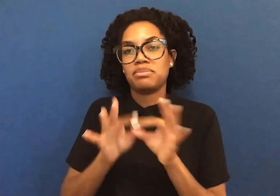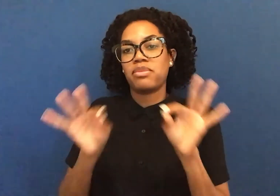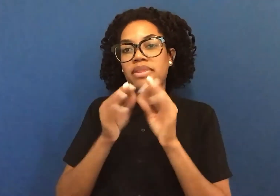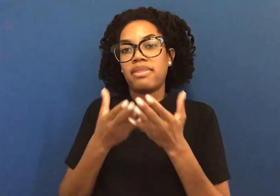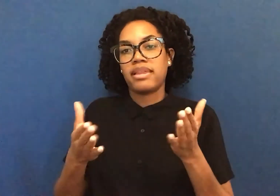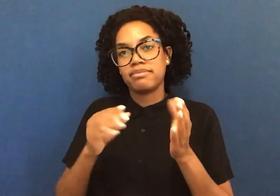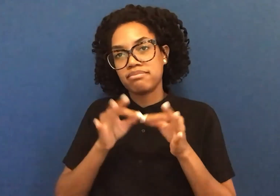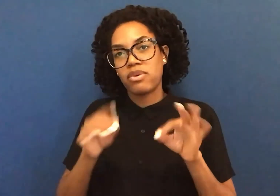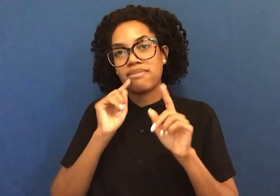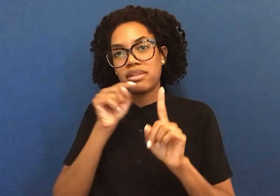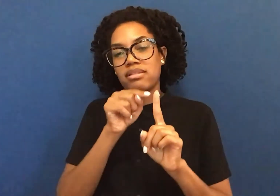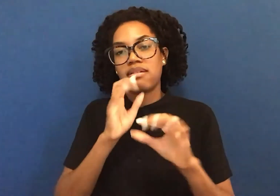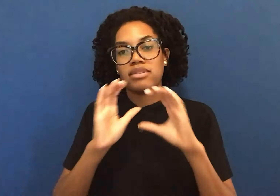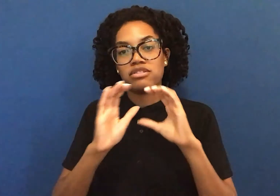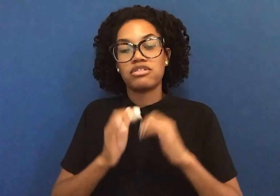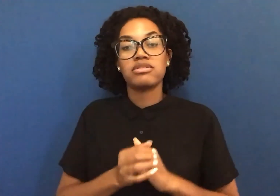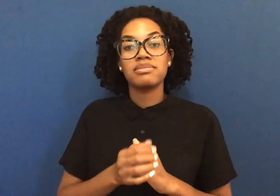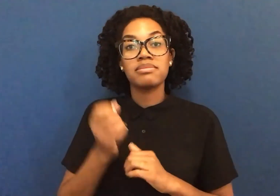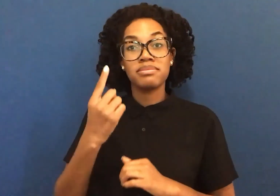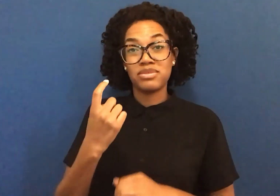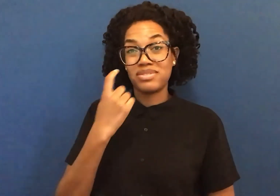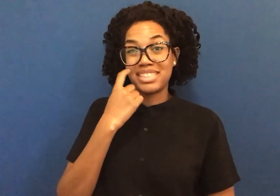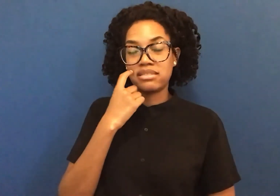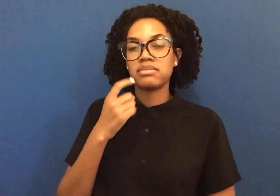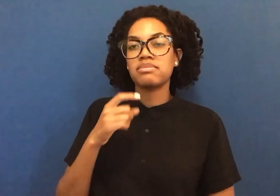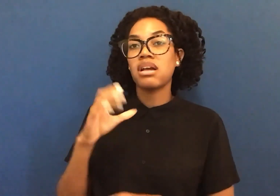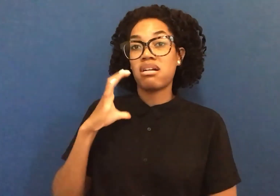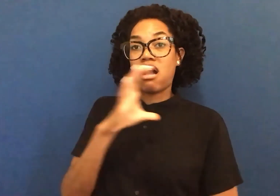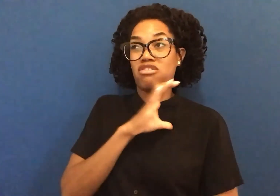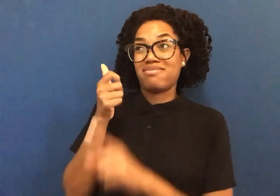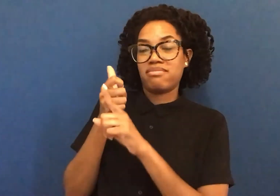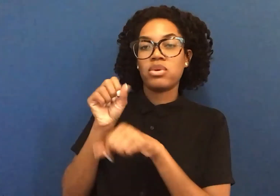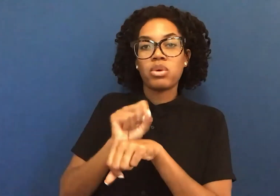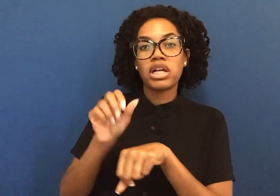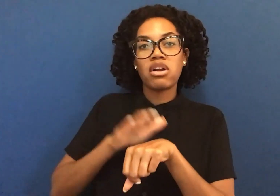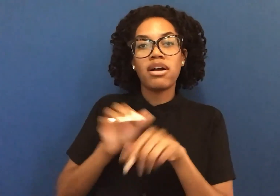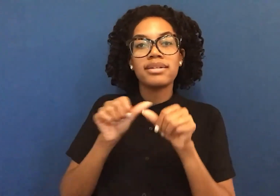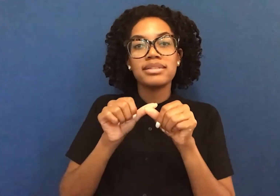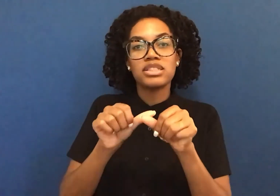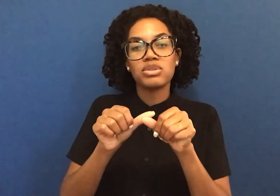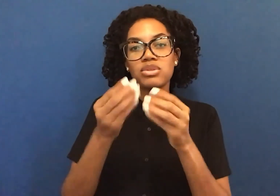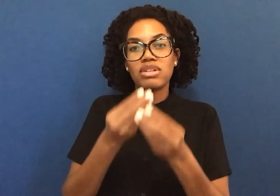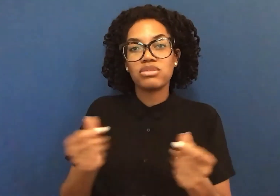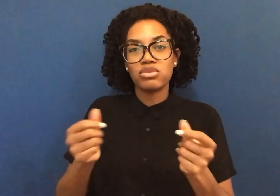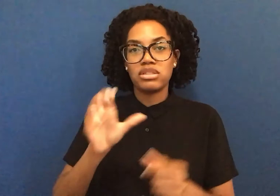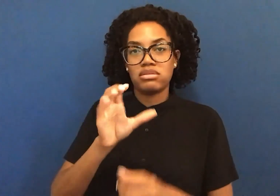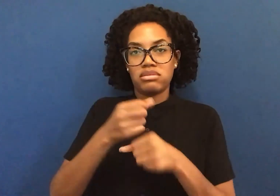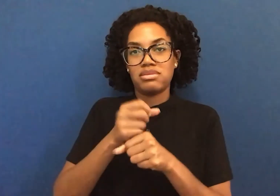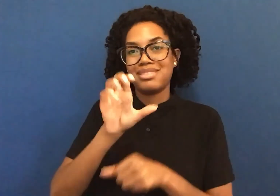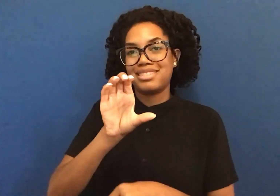many of you have probably heard, Congress is working on a CR, a continuing resolution. Essentially, that's required to fund the